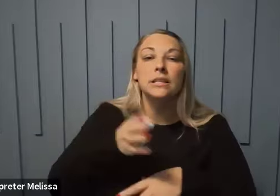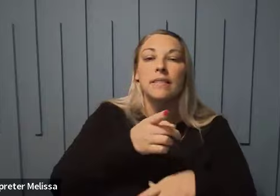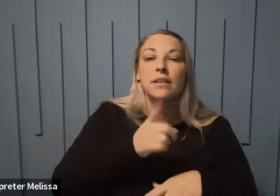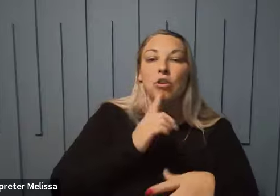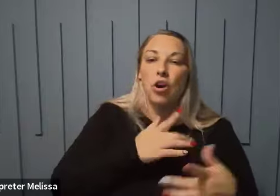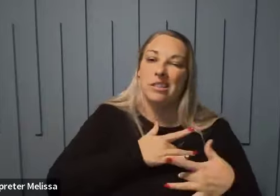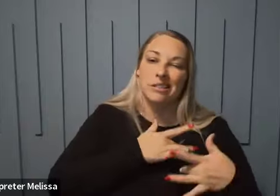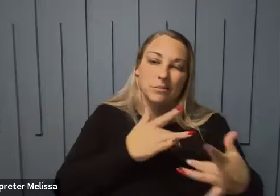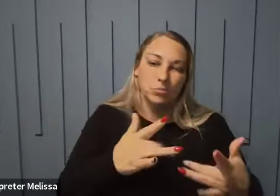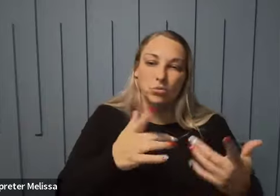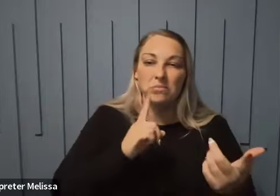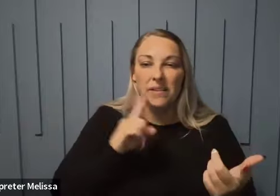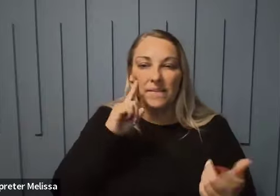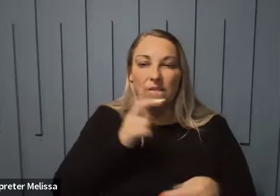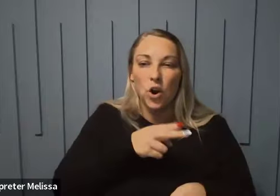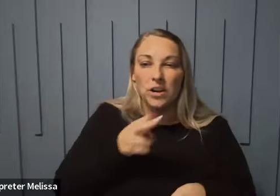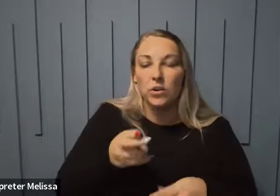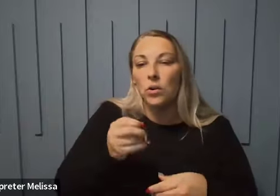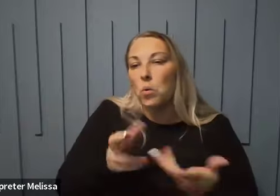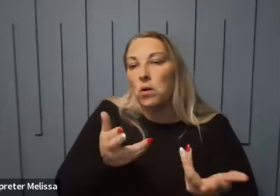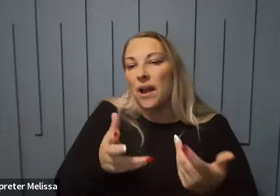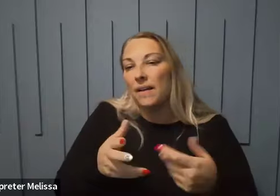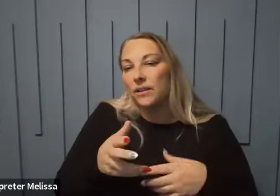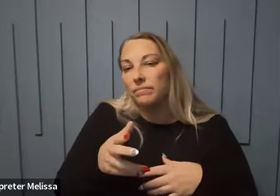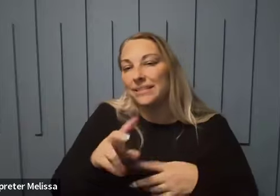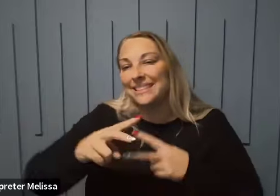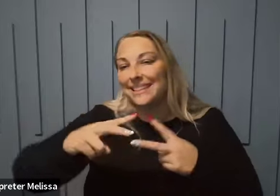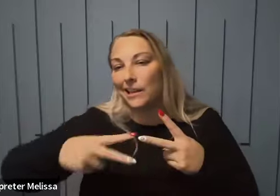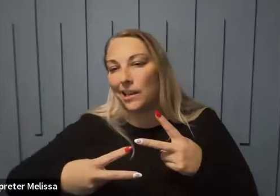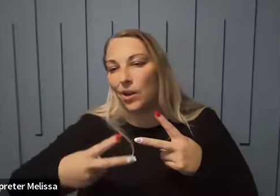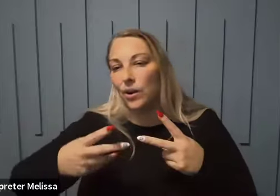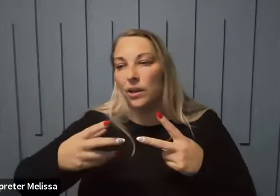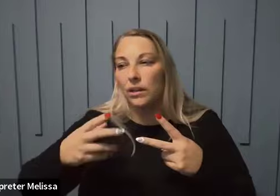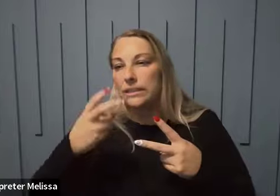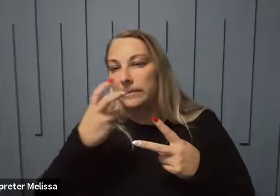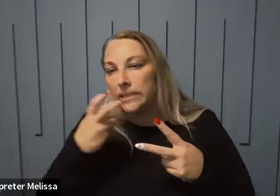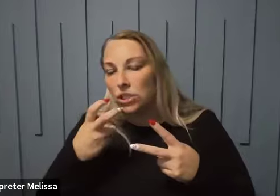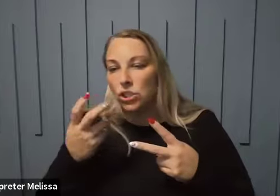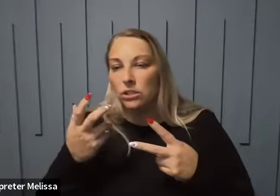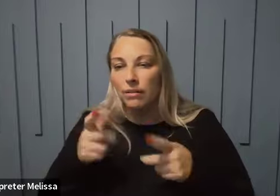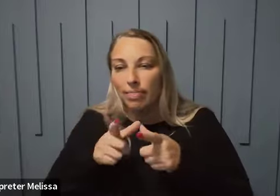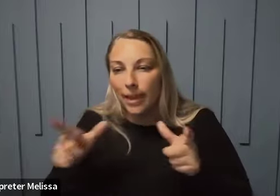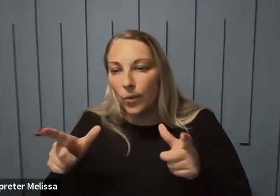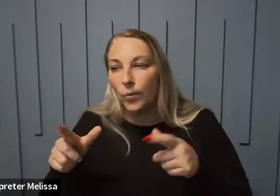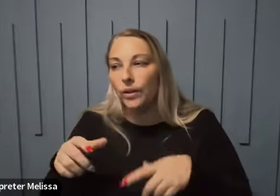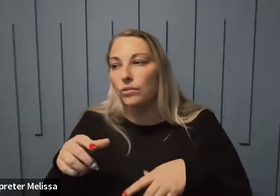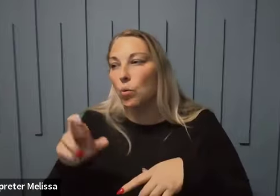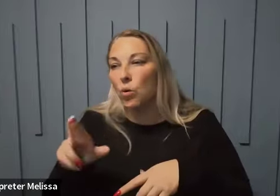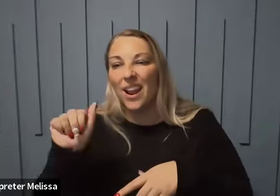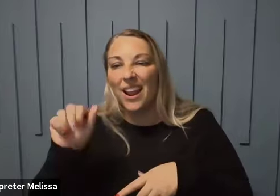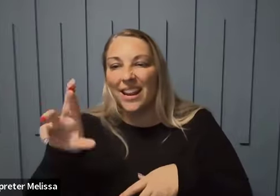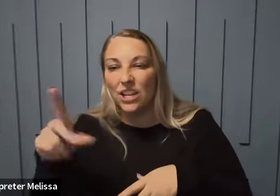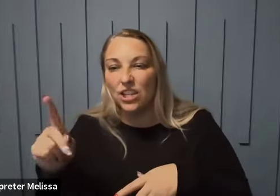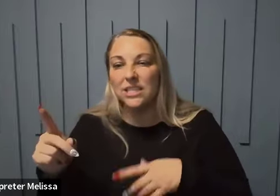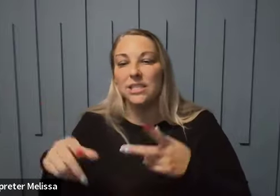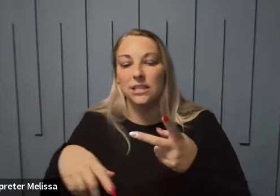hard of hearing students. Some may have a secondary disability of ADHD, maybe speech language impairment, but generally speaking, this is more